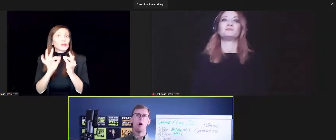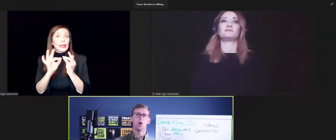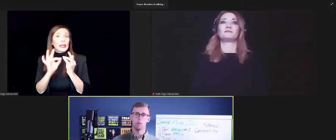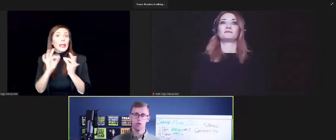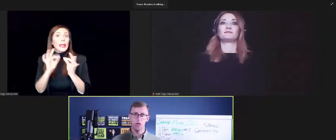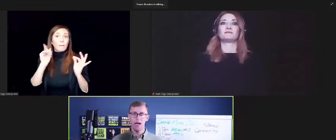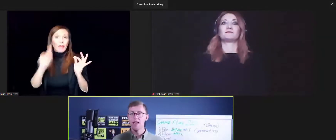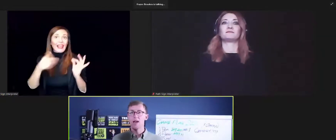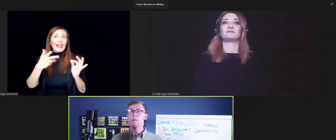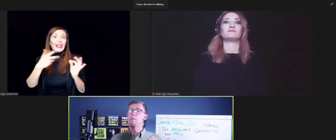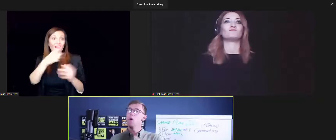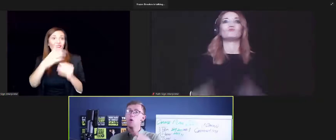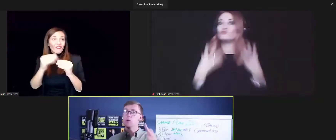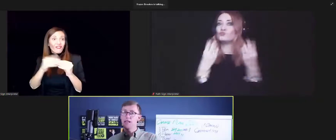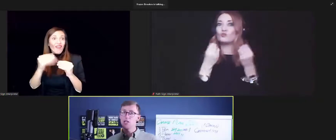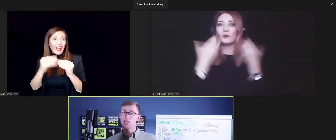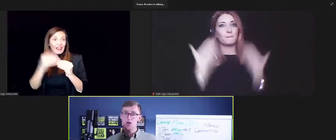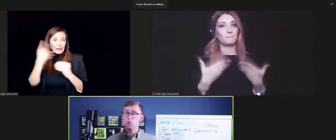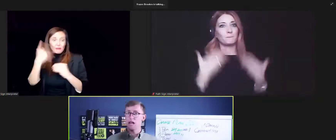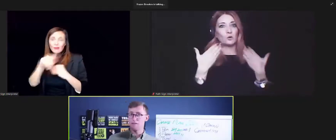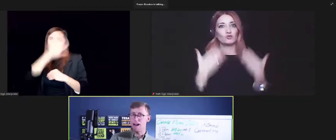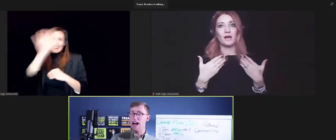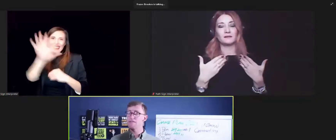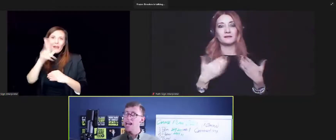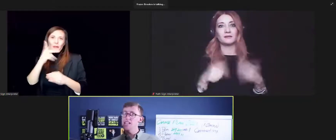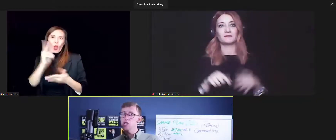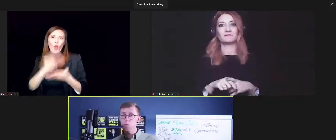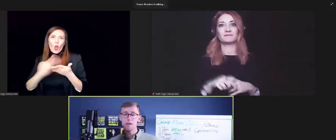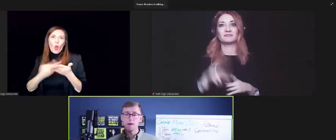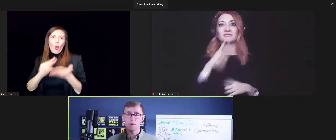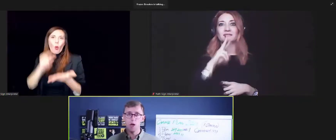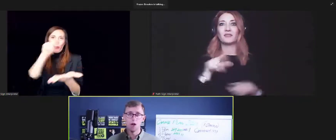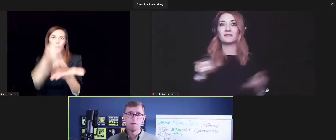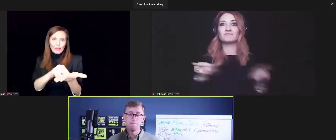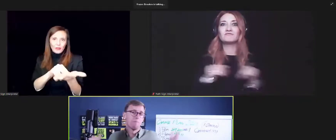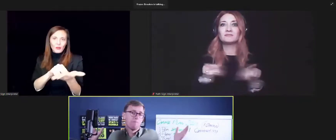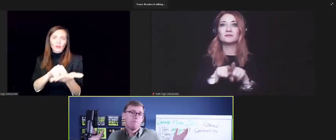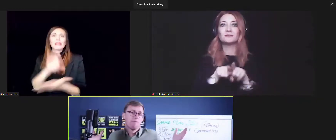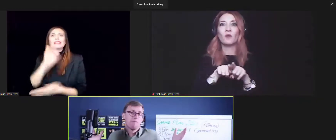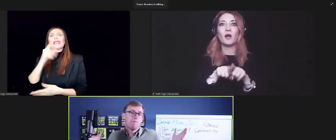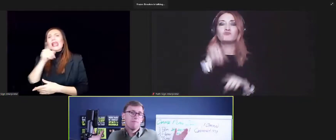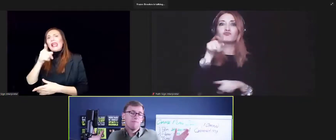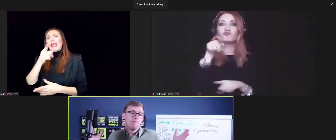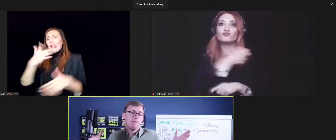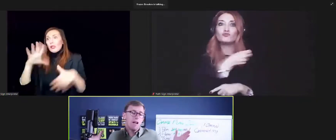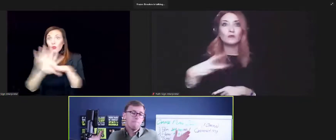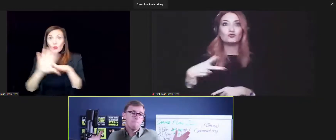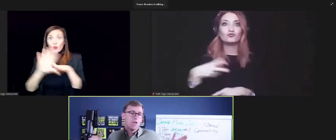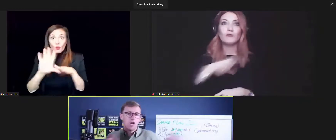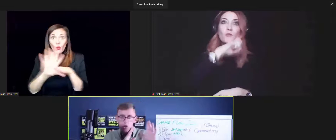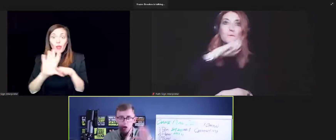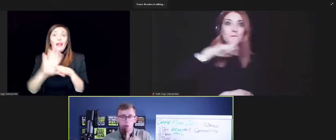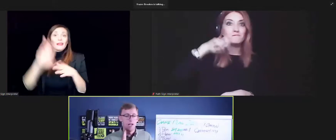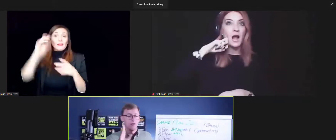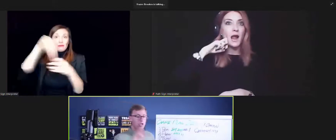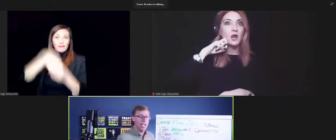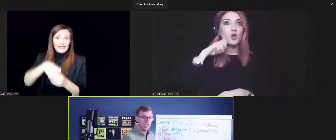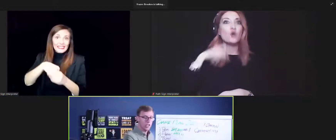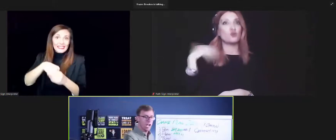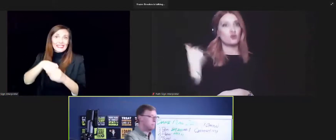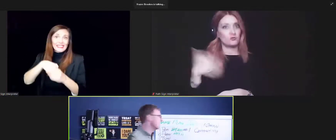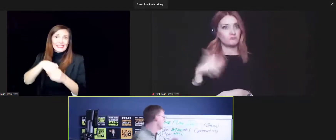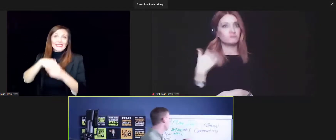not possible to do it. But most Blitz sessions will have 5, 10, 20 people on, right? So the